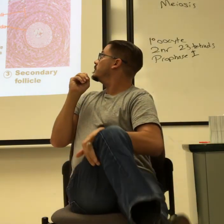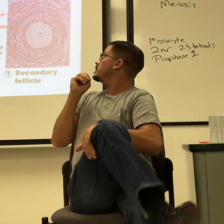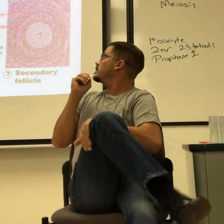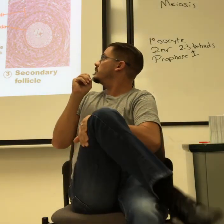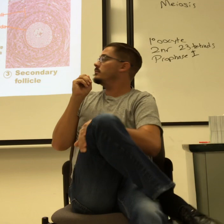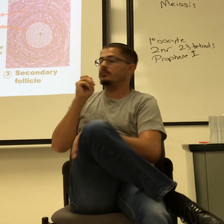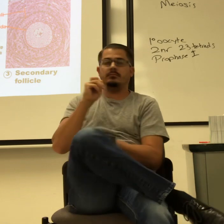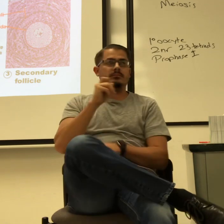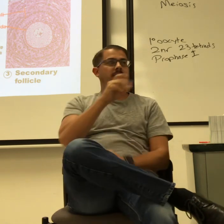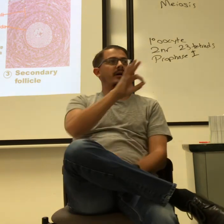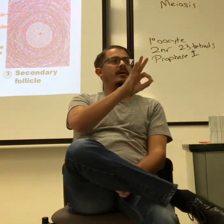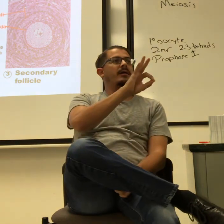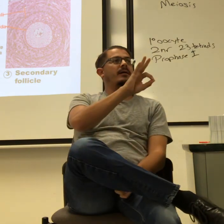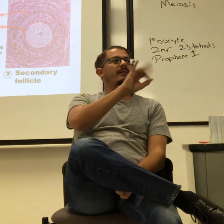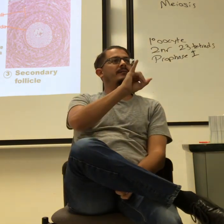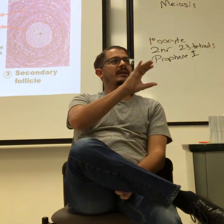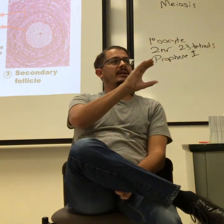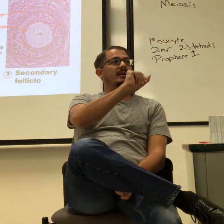Theca,